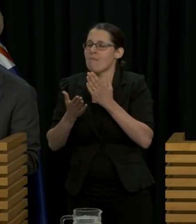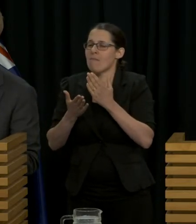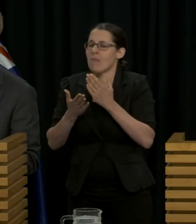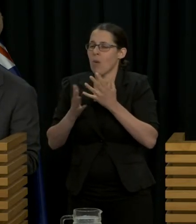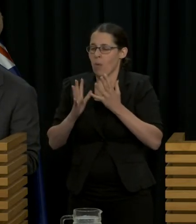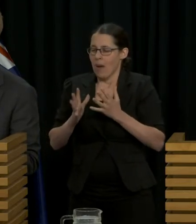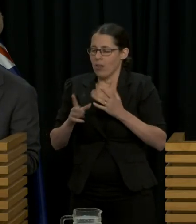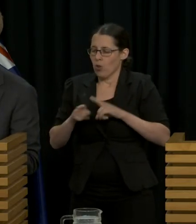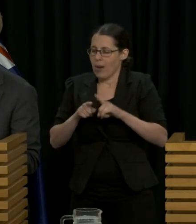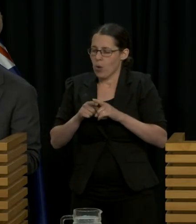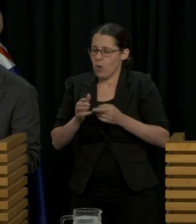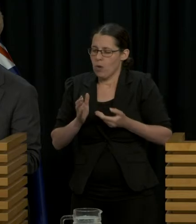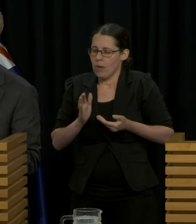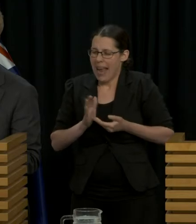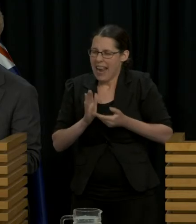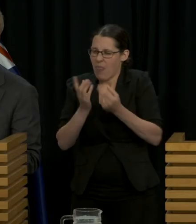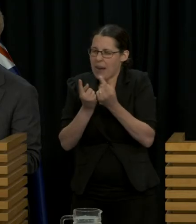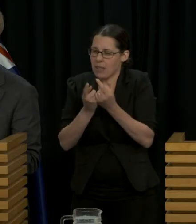for those who don't,